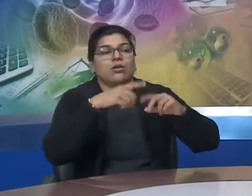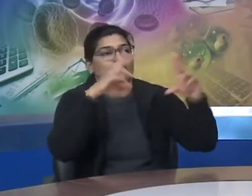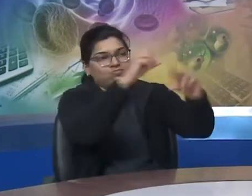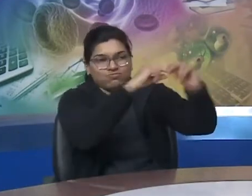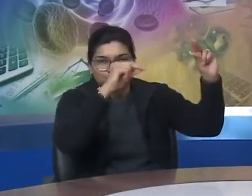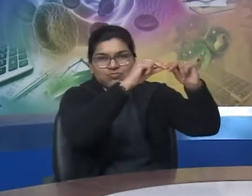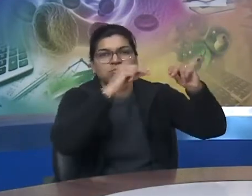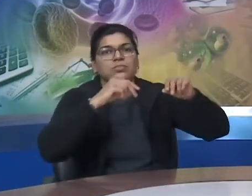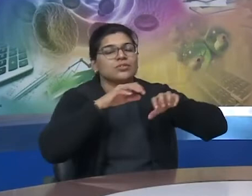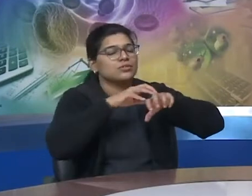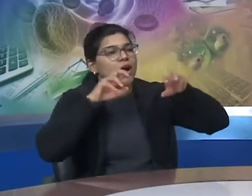on the wall,